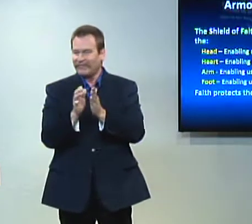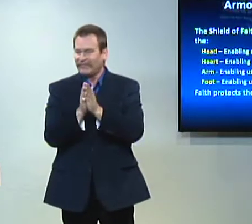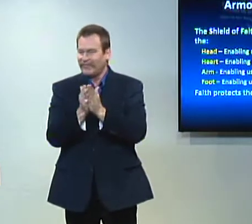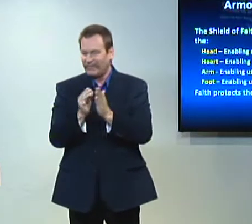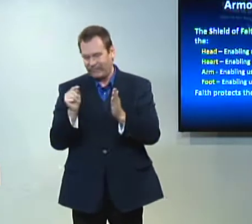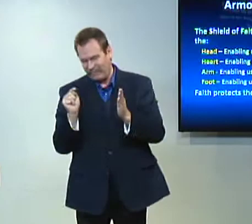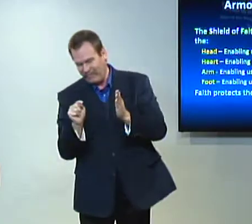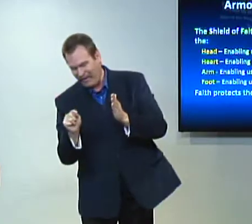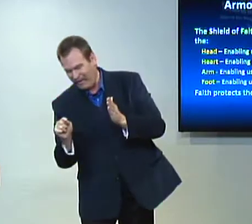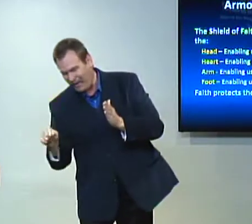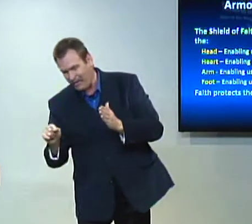New Testament.